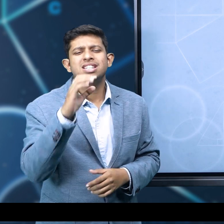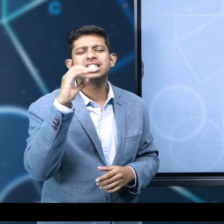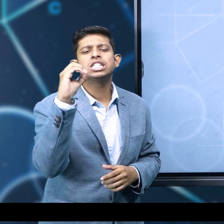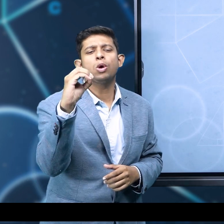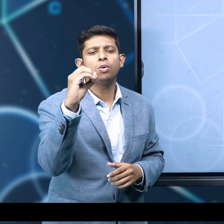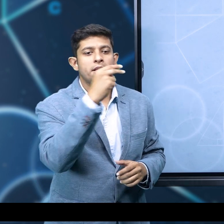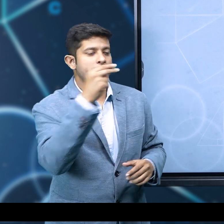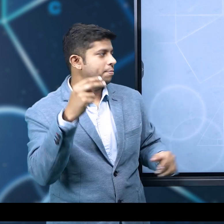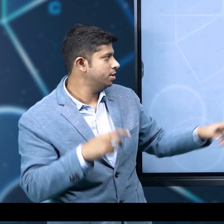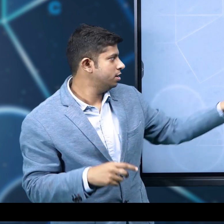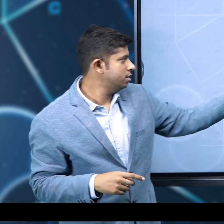zero,